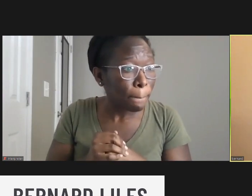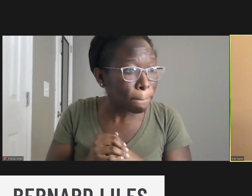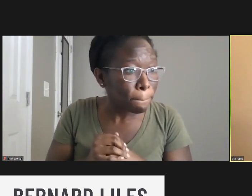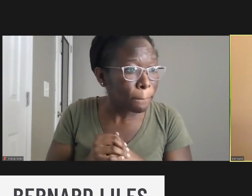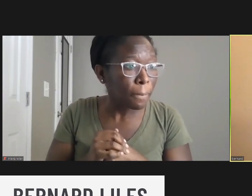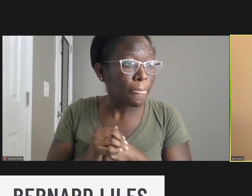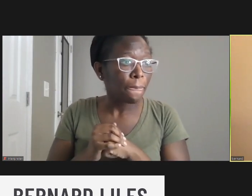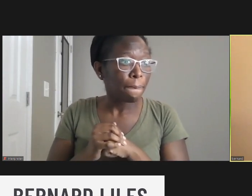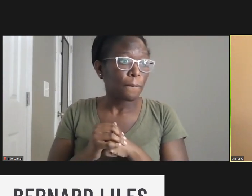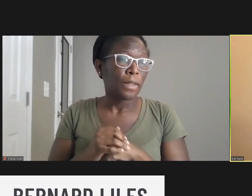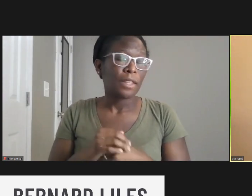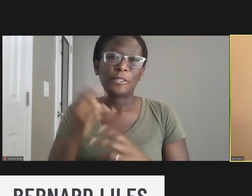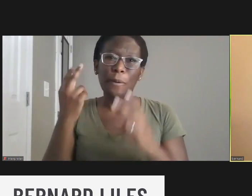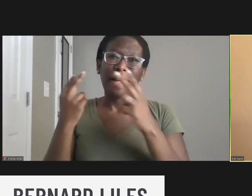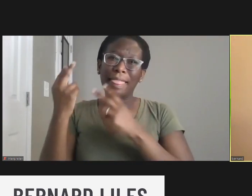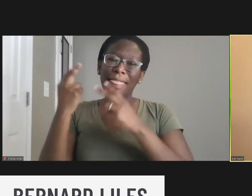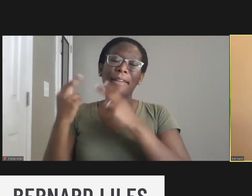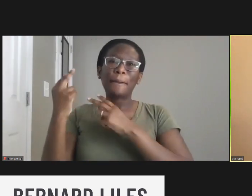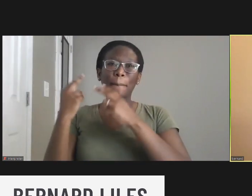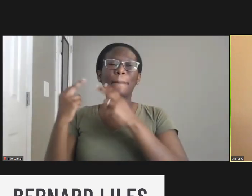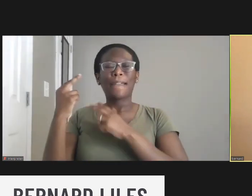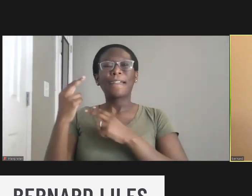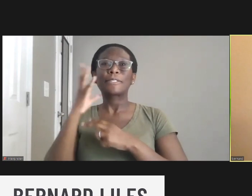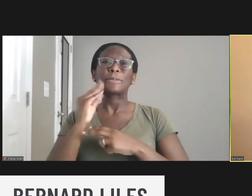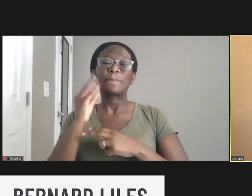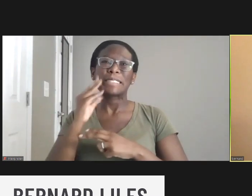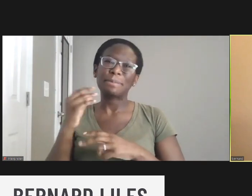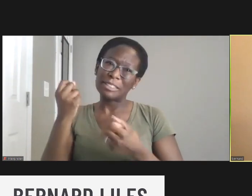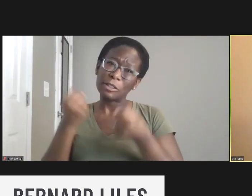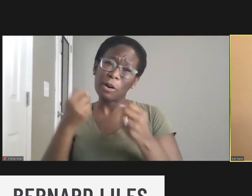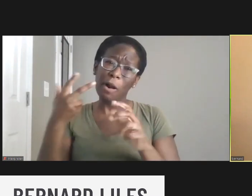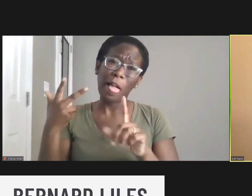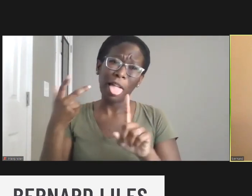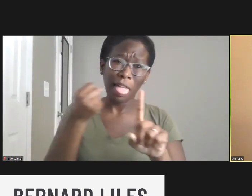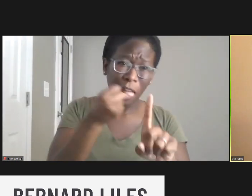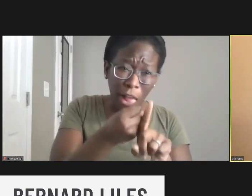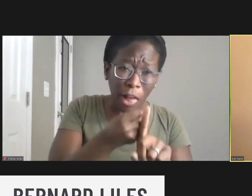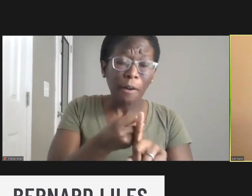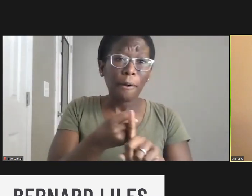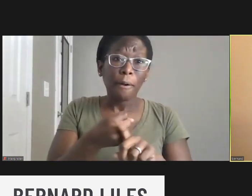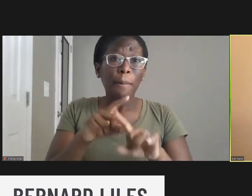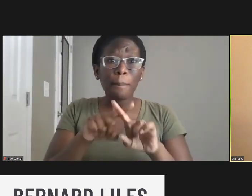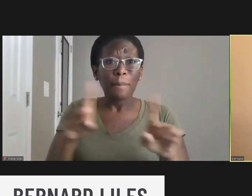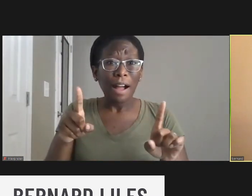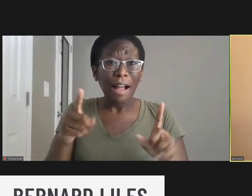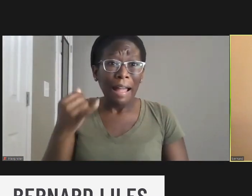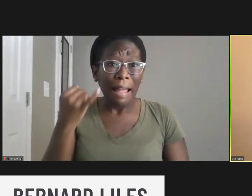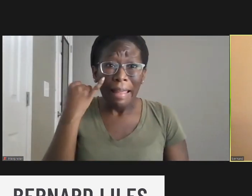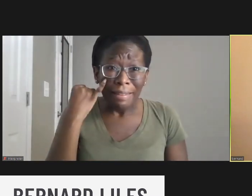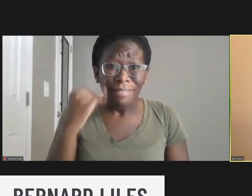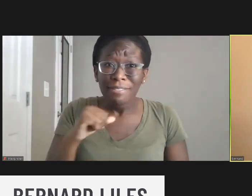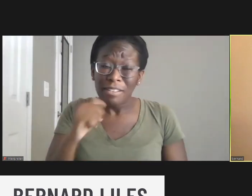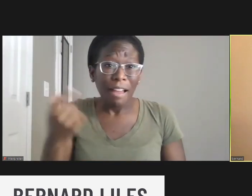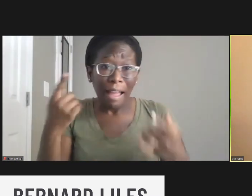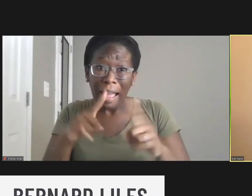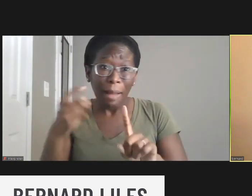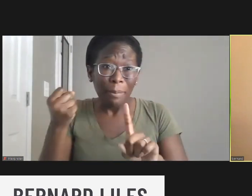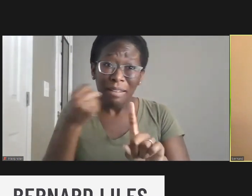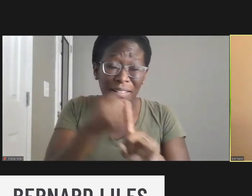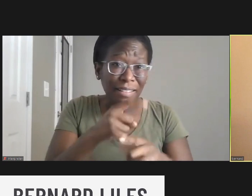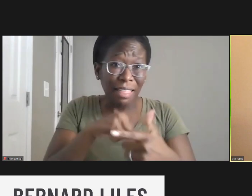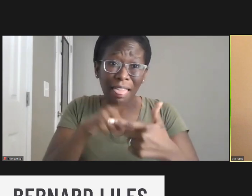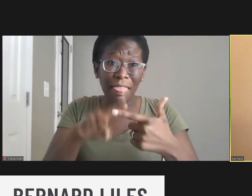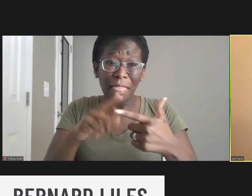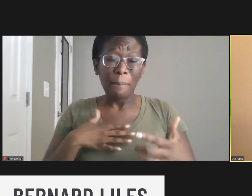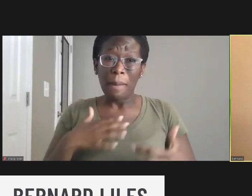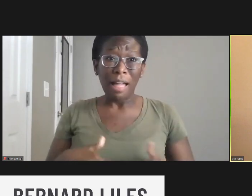hit by car, and maybe I will not be where I am at today. I